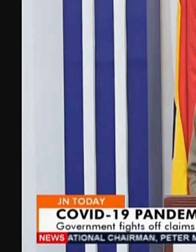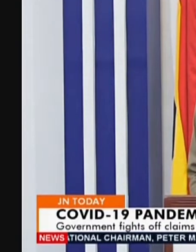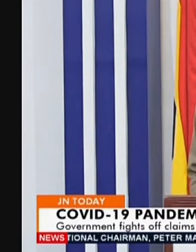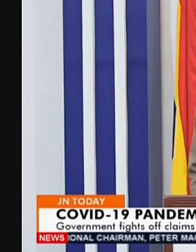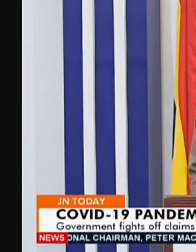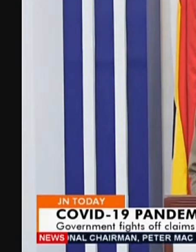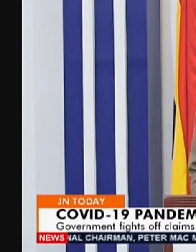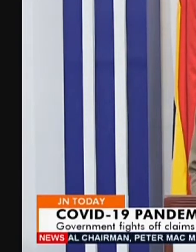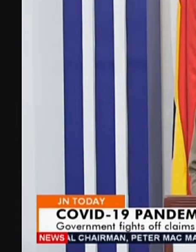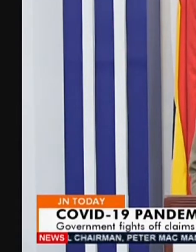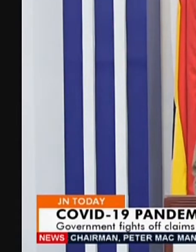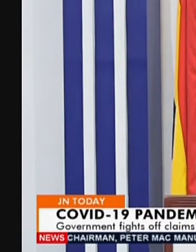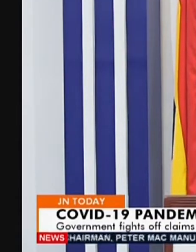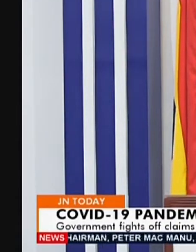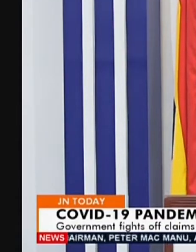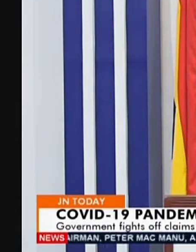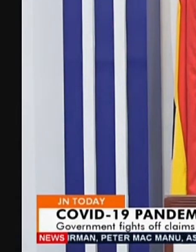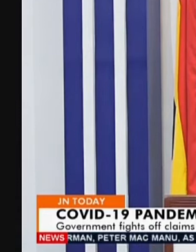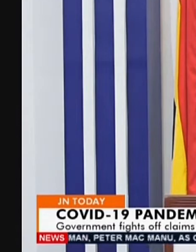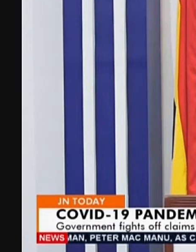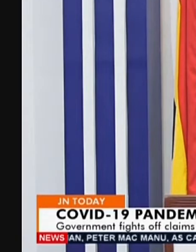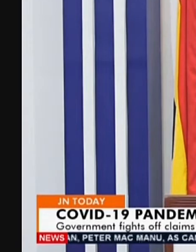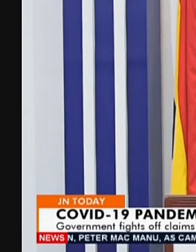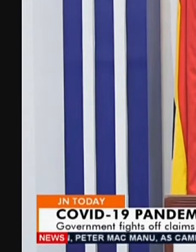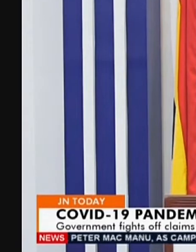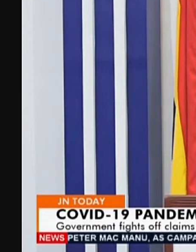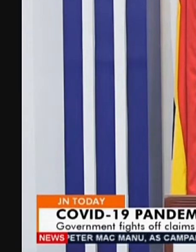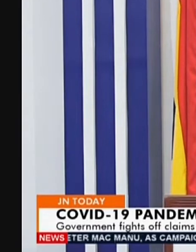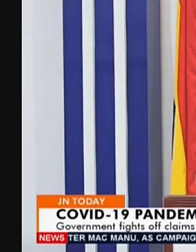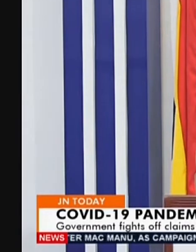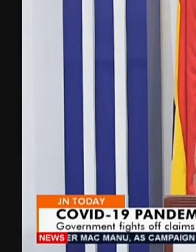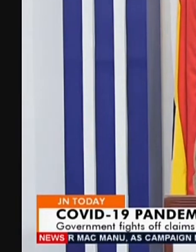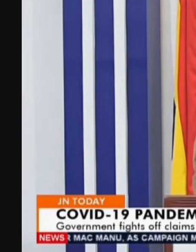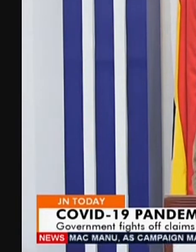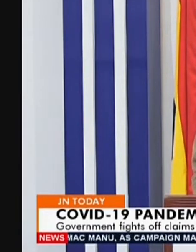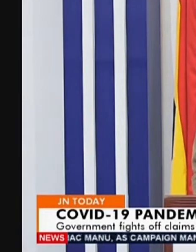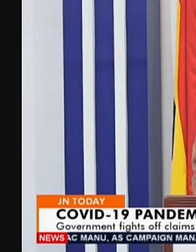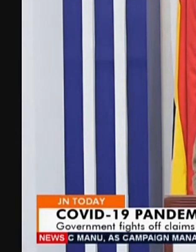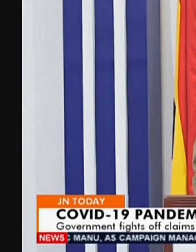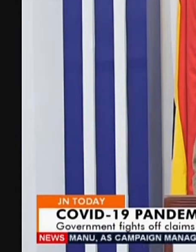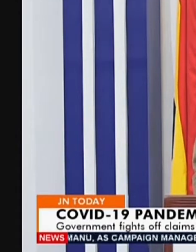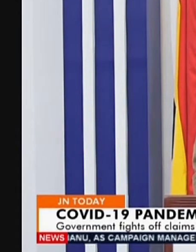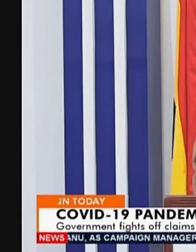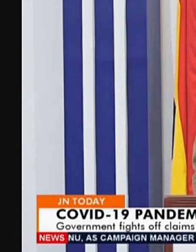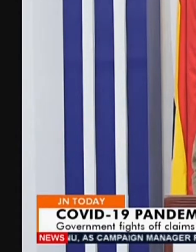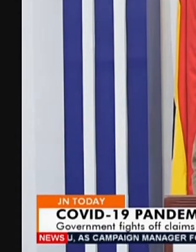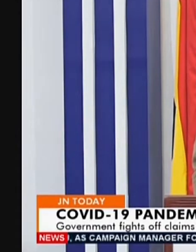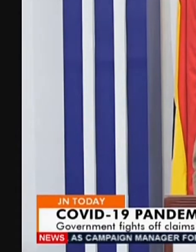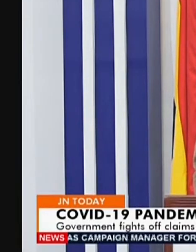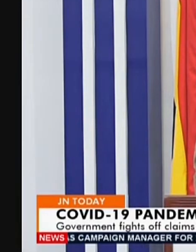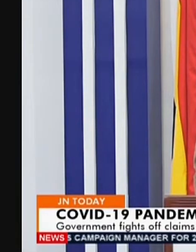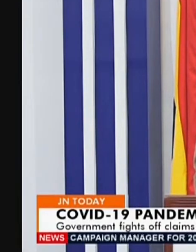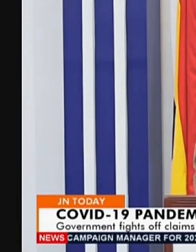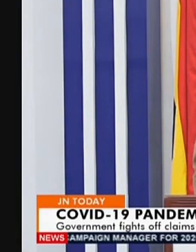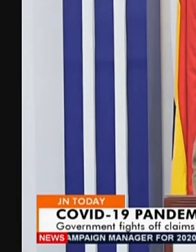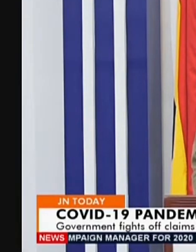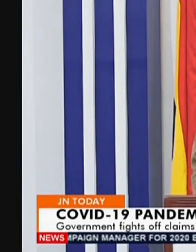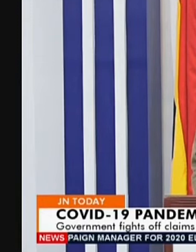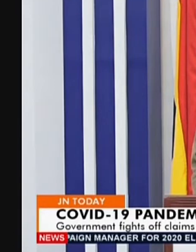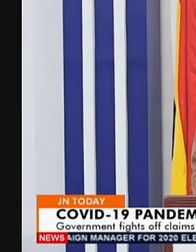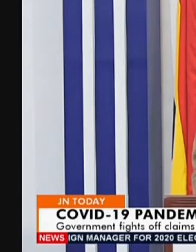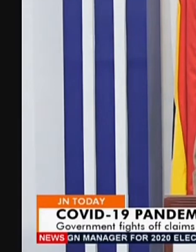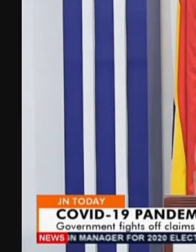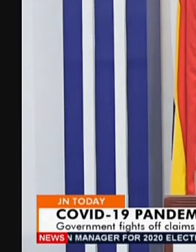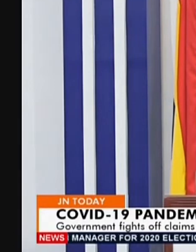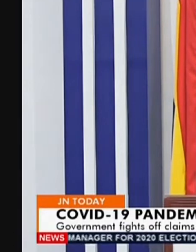so, an outright fabrication from a man who had occupied the high office